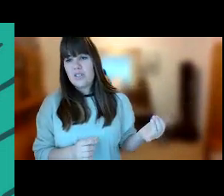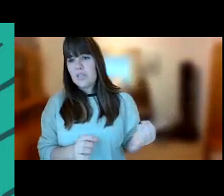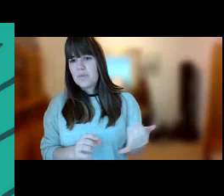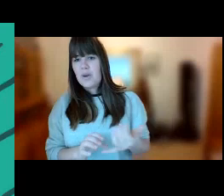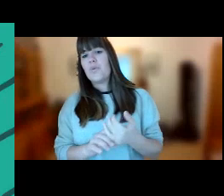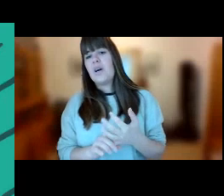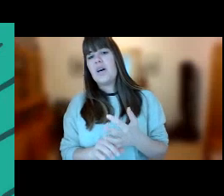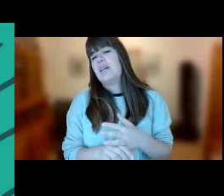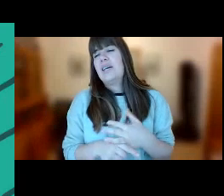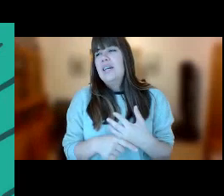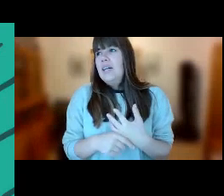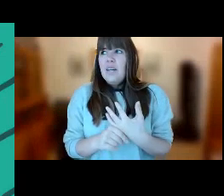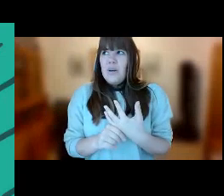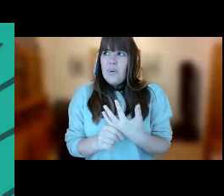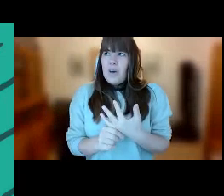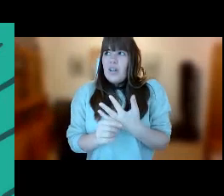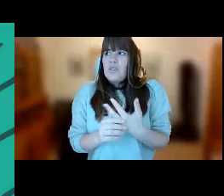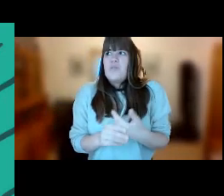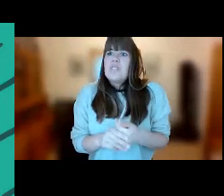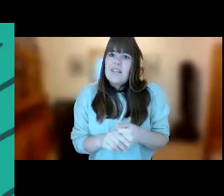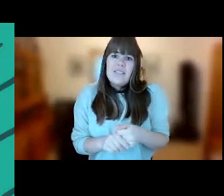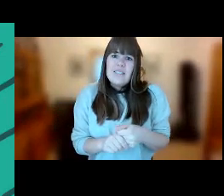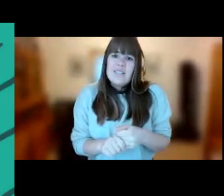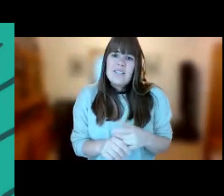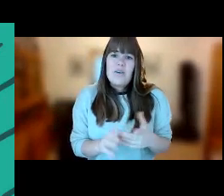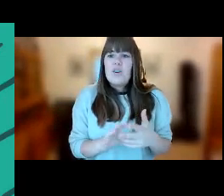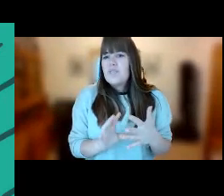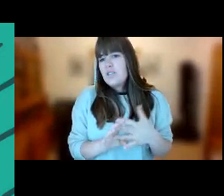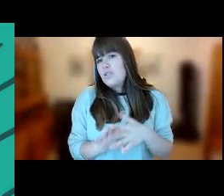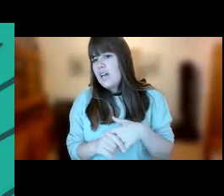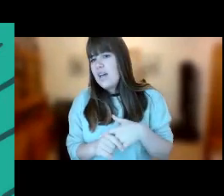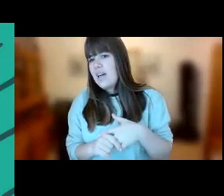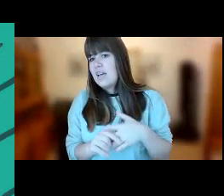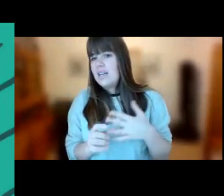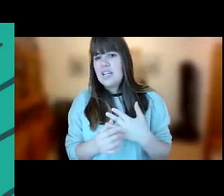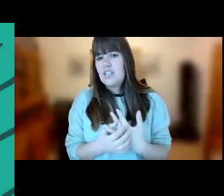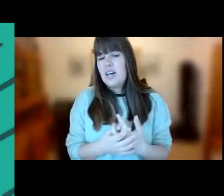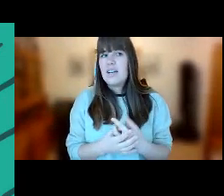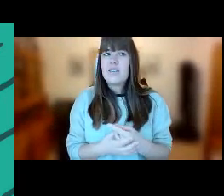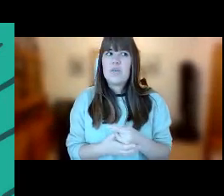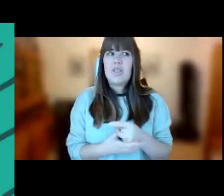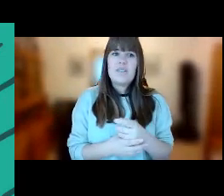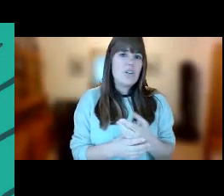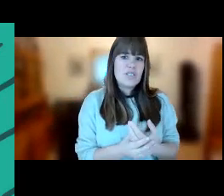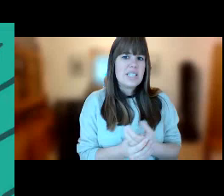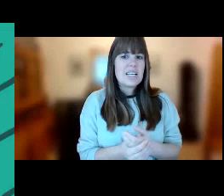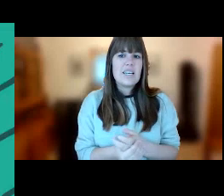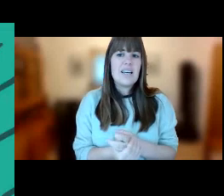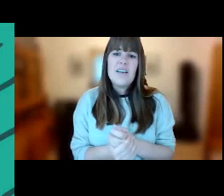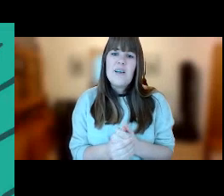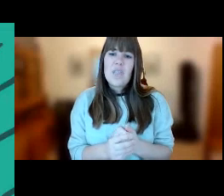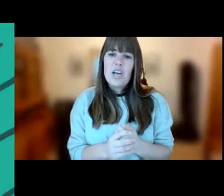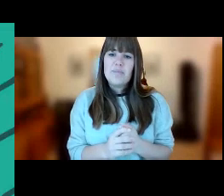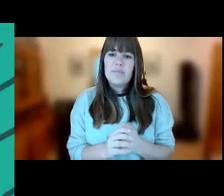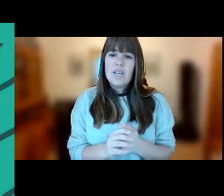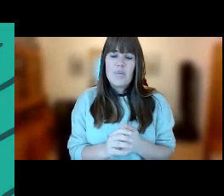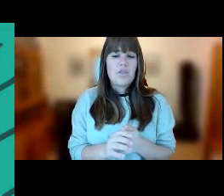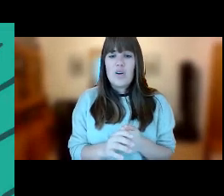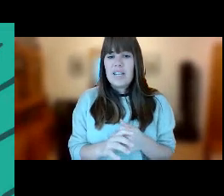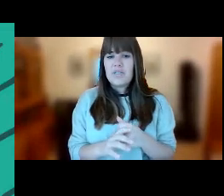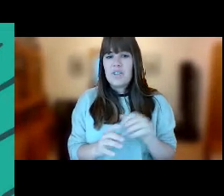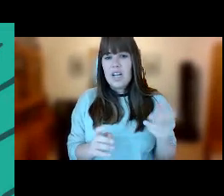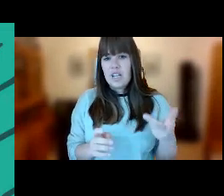also come out and do bespoke work. We work across all sectors, so health, social care, leisure, community voluntary sector,